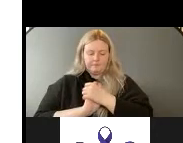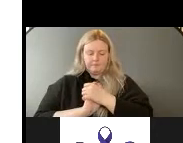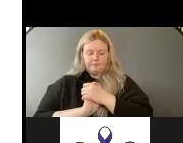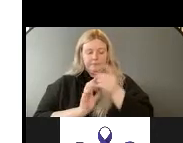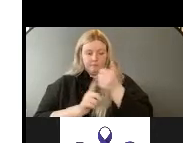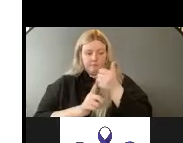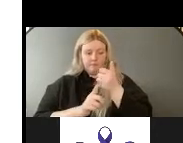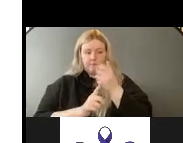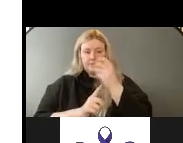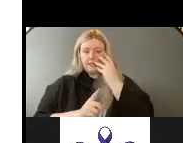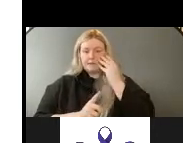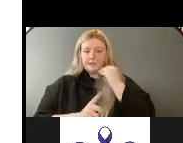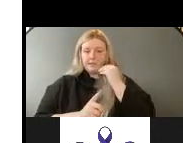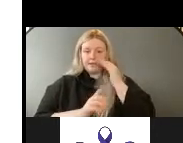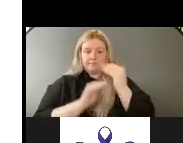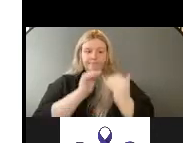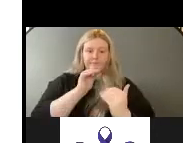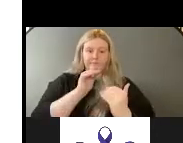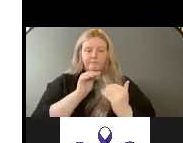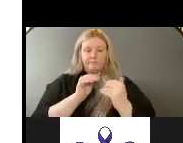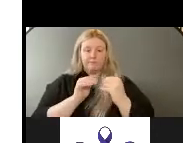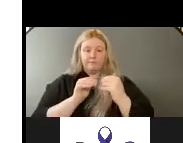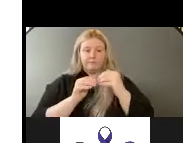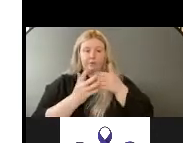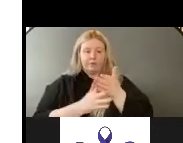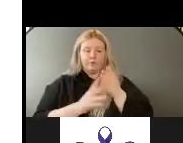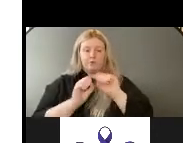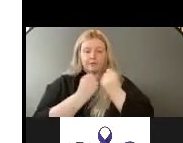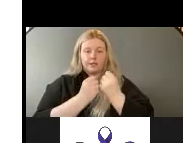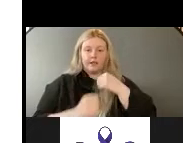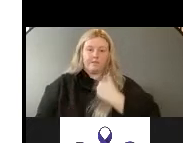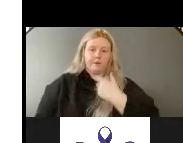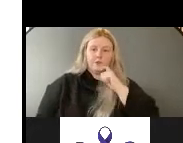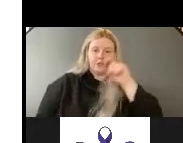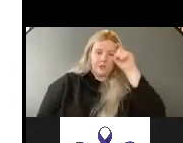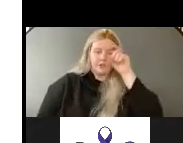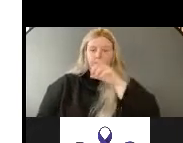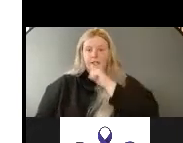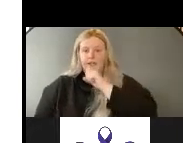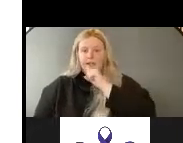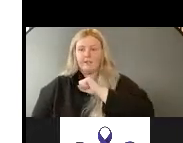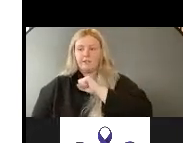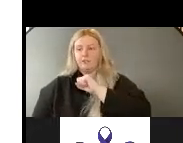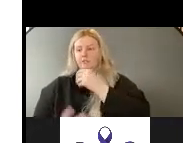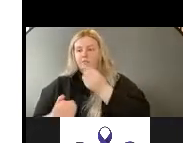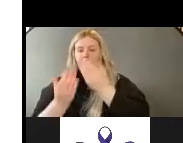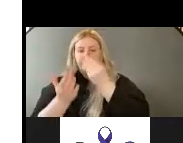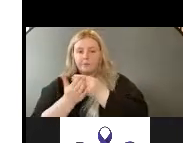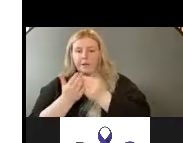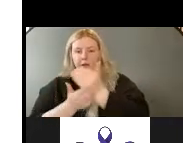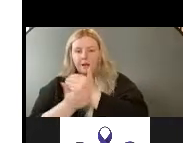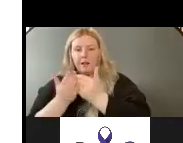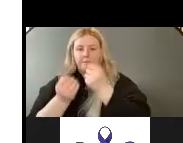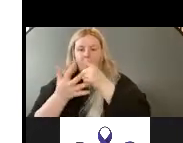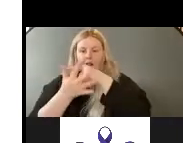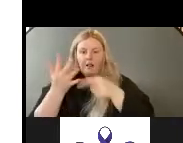their age, their race, their class, where they live geographically, their ability, all of these pieces, because we have to think